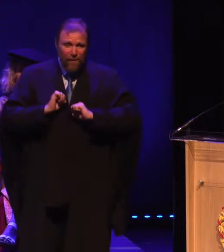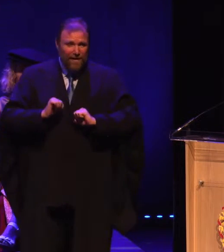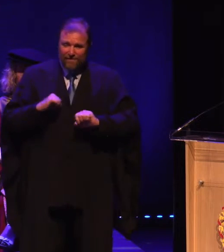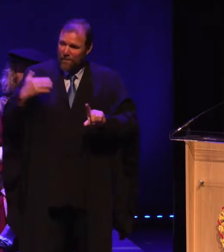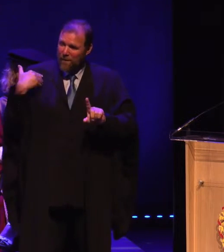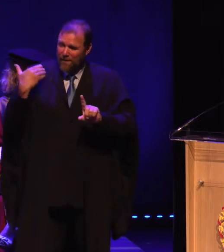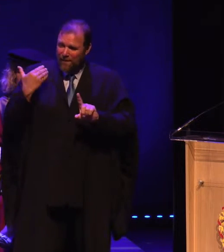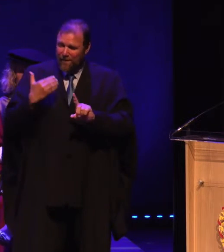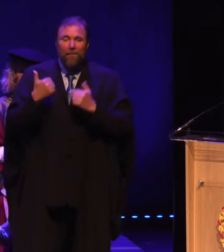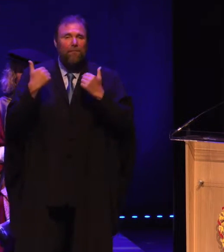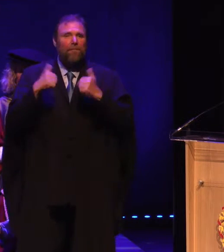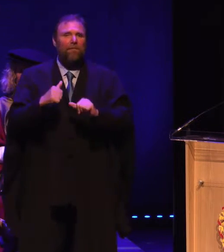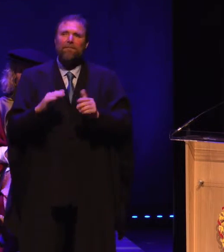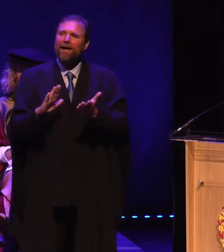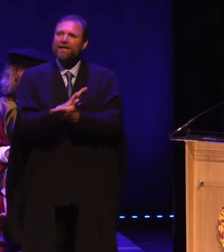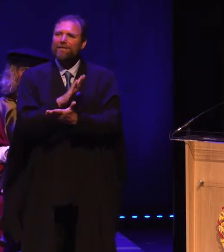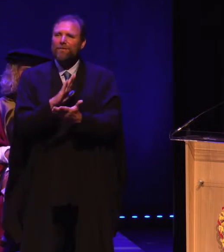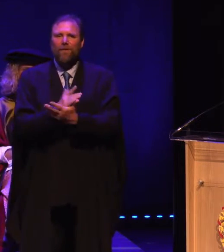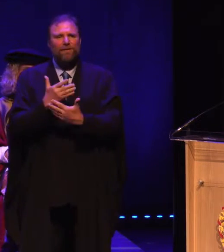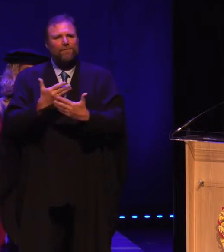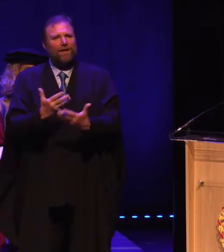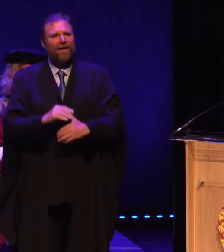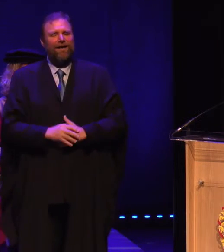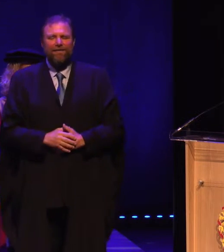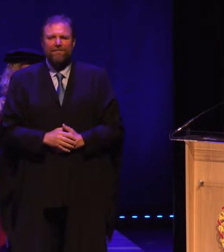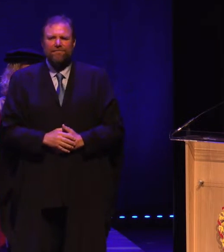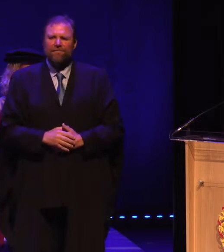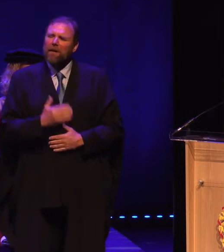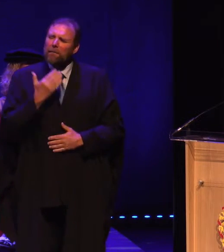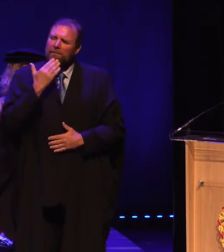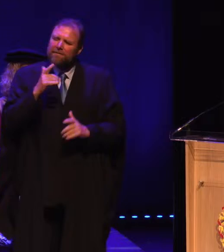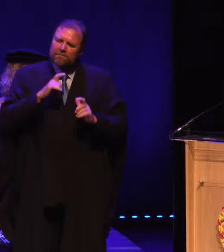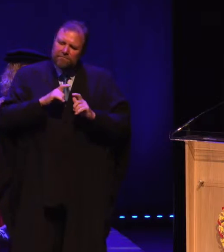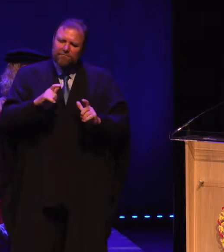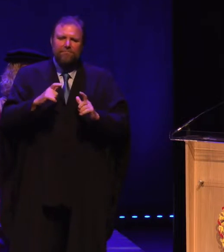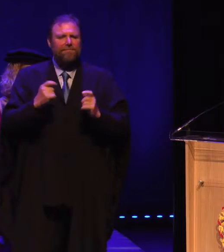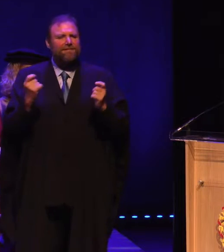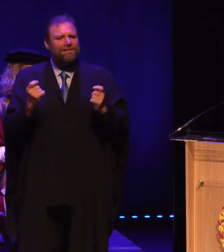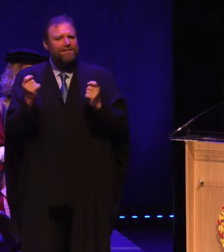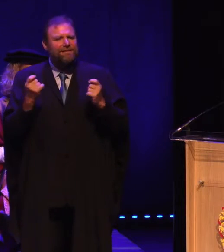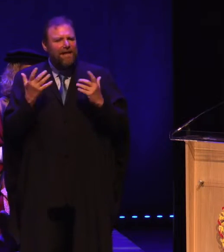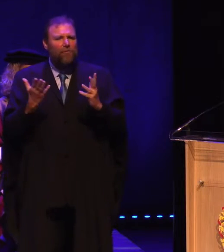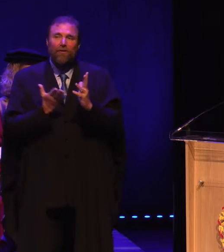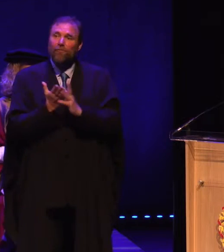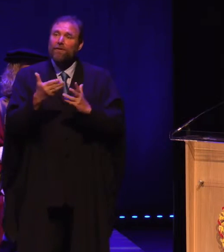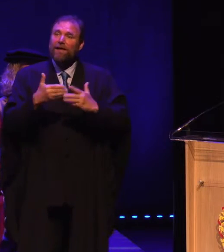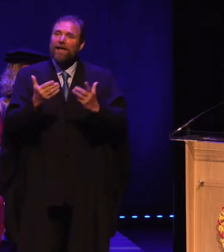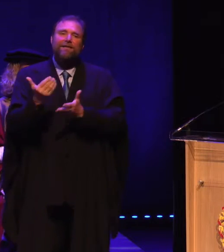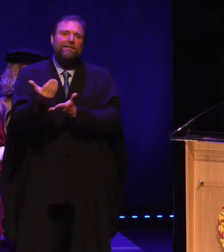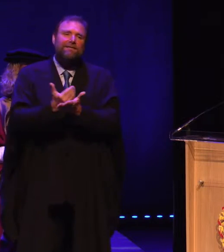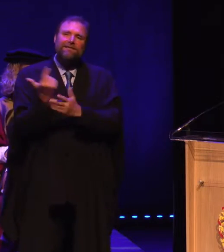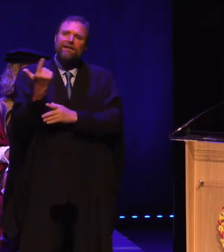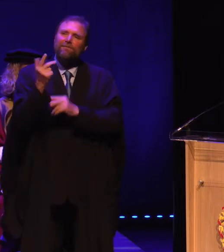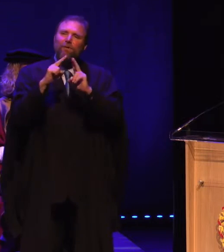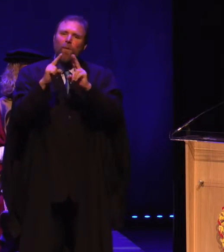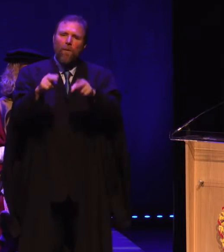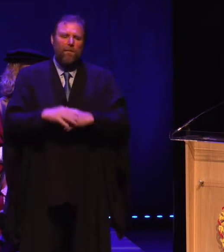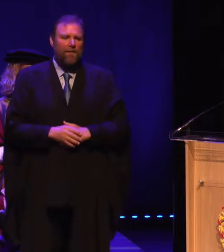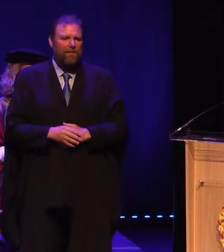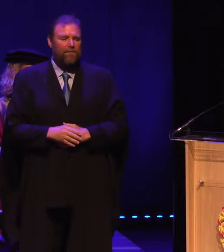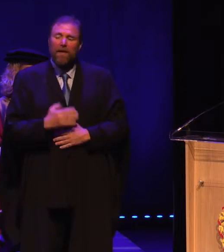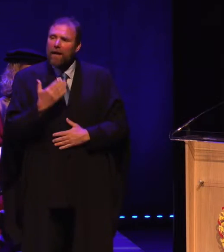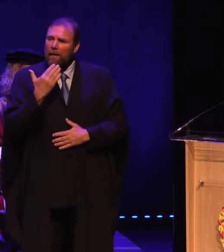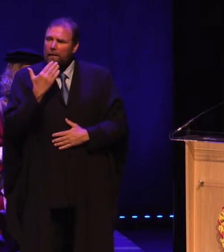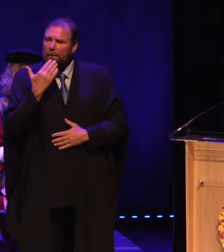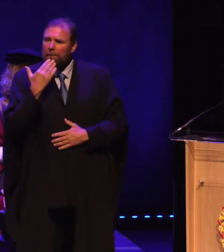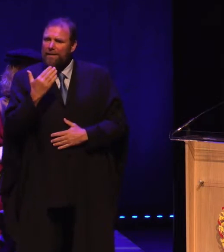all enjoyed this graduation ceremony. Do continue to celebrate throughout the day and have a safe journey home. Please,